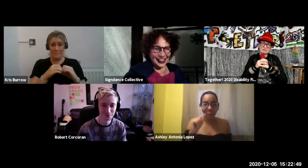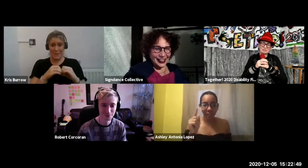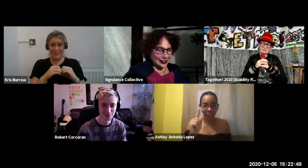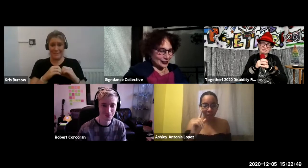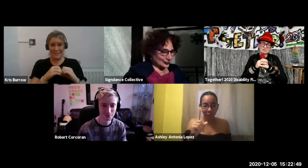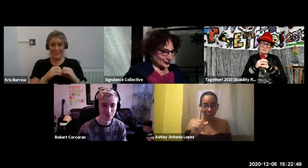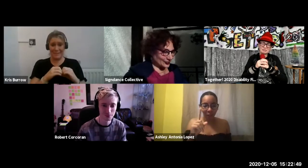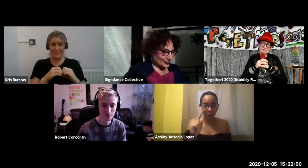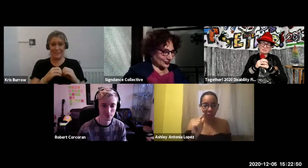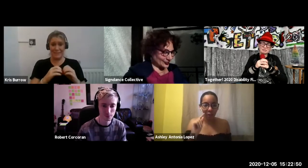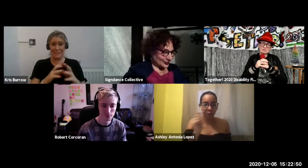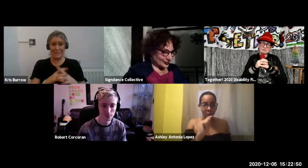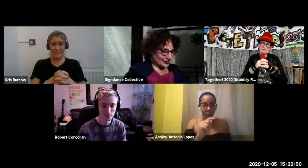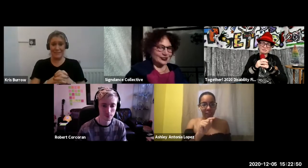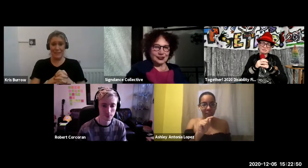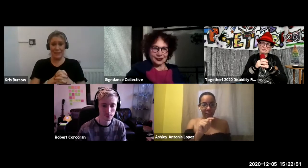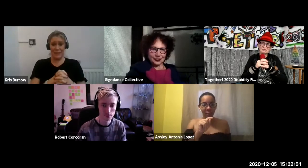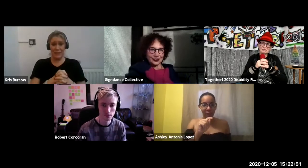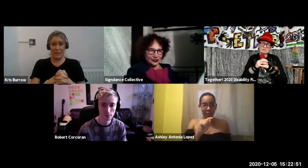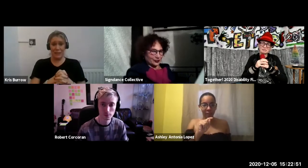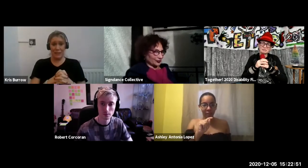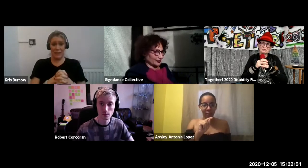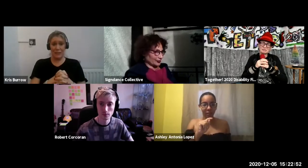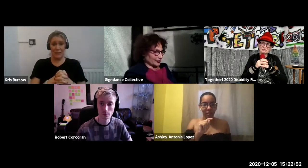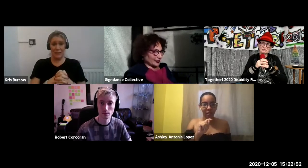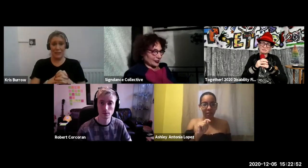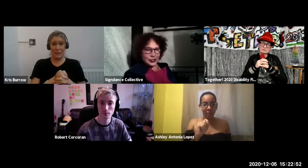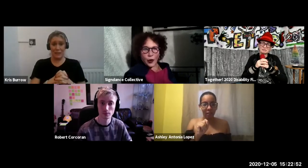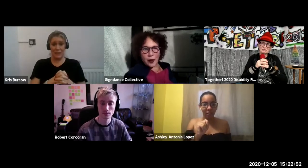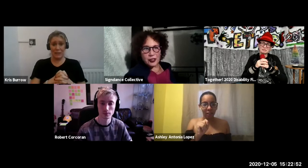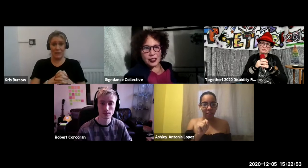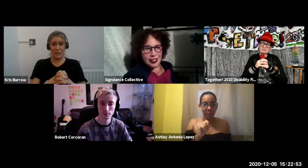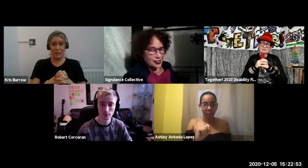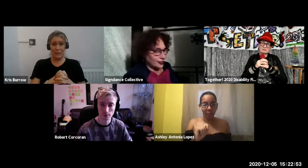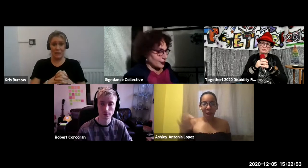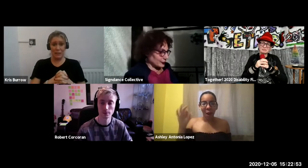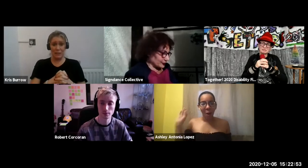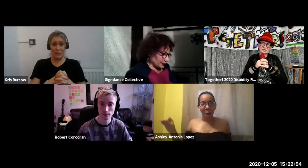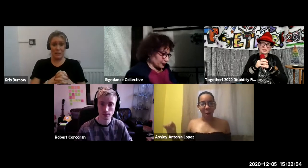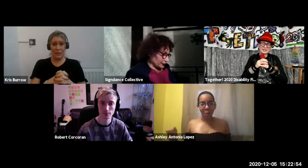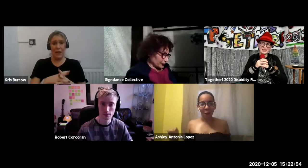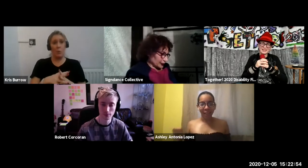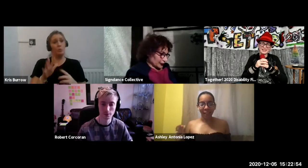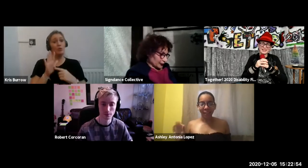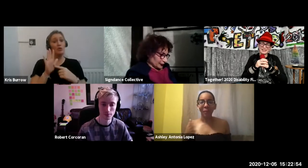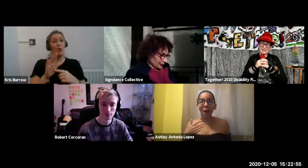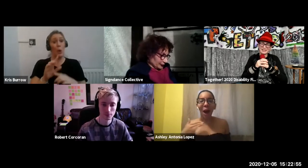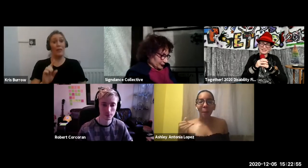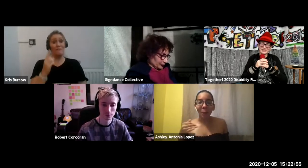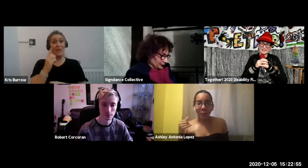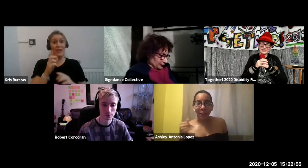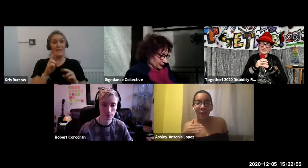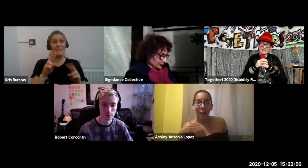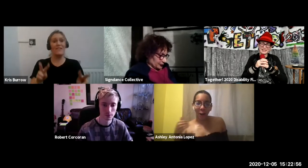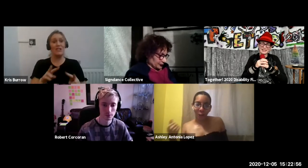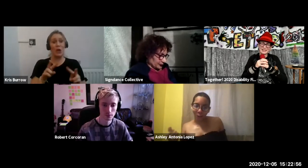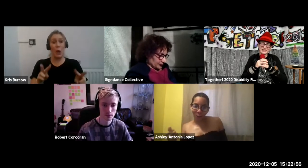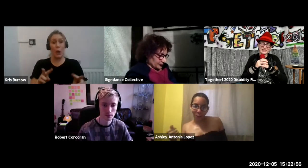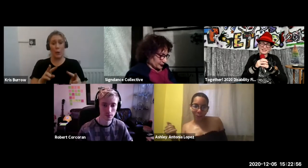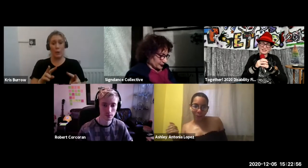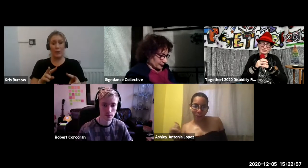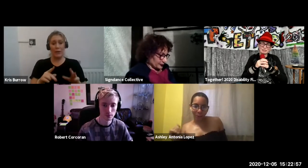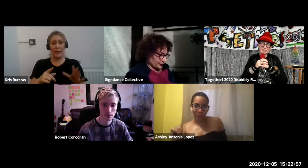Should we present the first video, or you want to say something else, Isolt? No, I'm good. Let's go. Alrighty. I'm going to be the